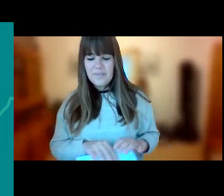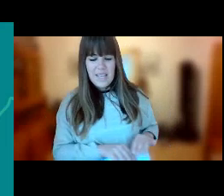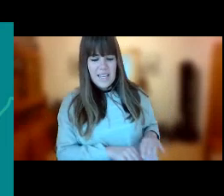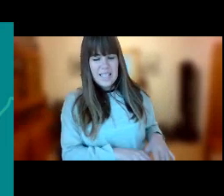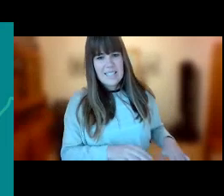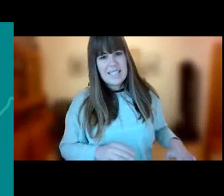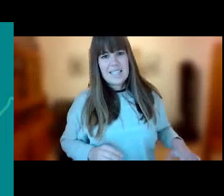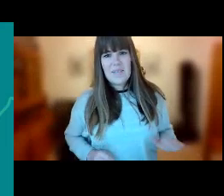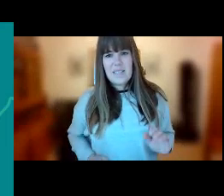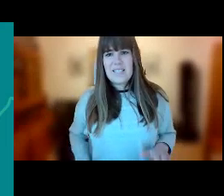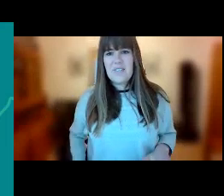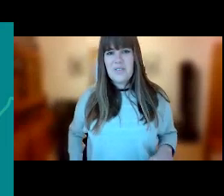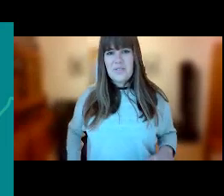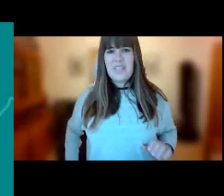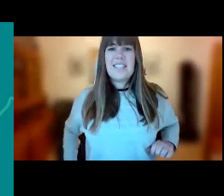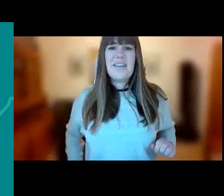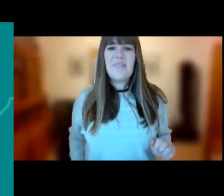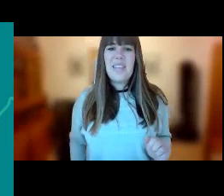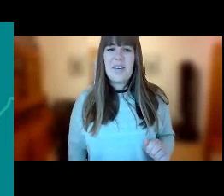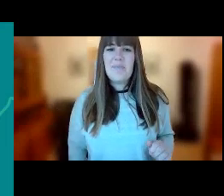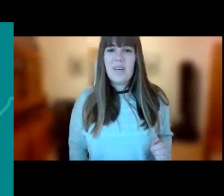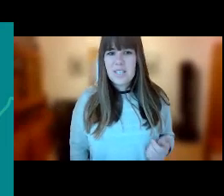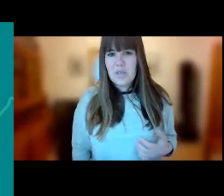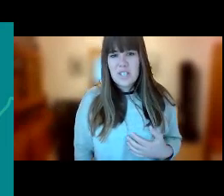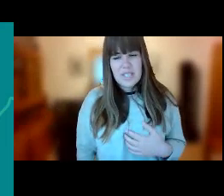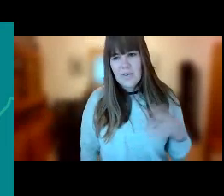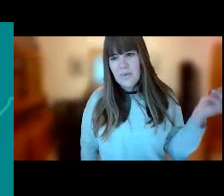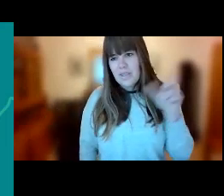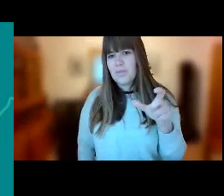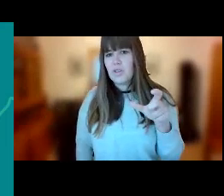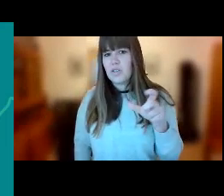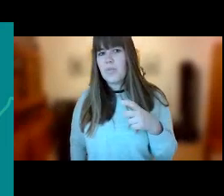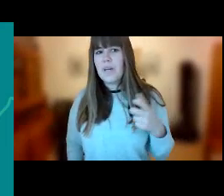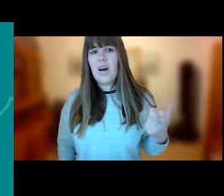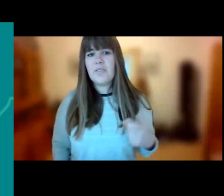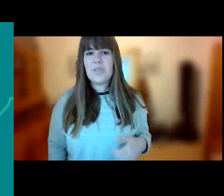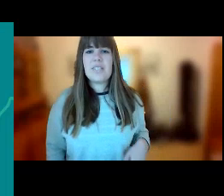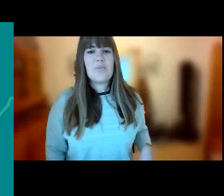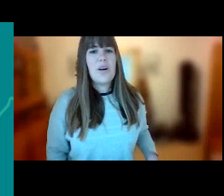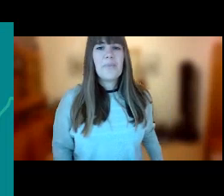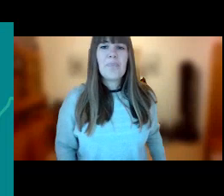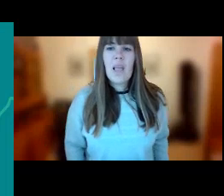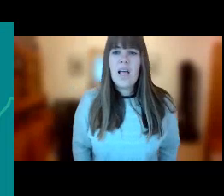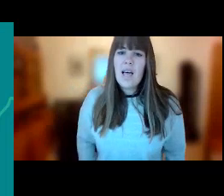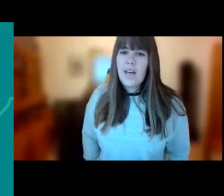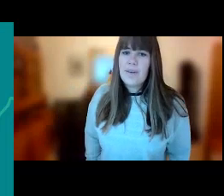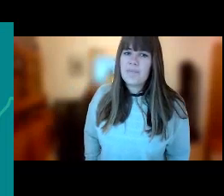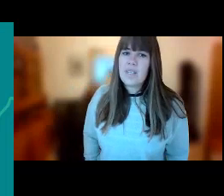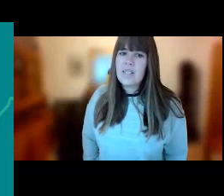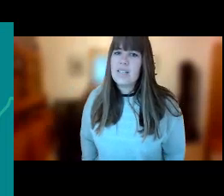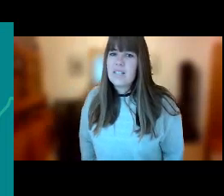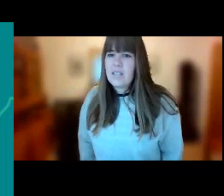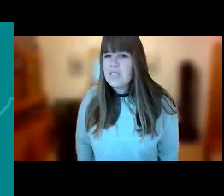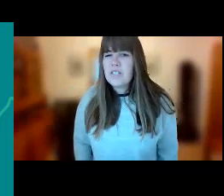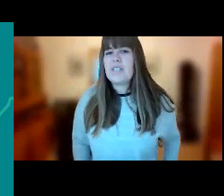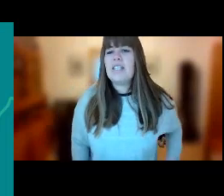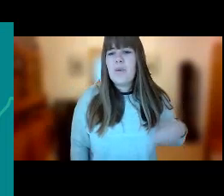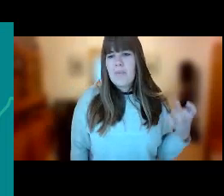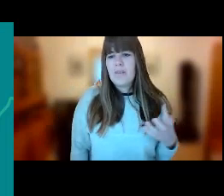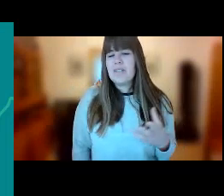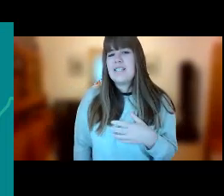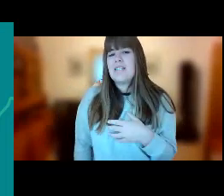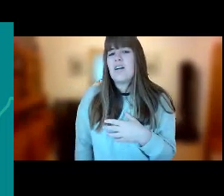as well, as Lee said, so please do feel free to ask questions throughout, and then we've got a drop in afterwards as well. So this